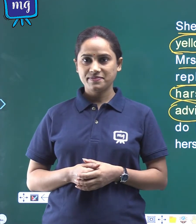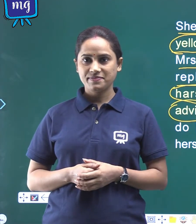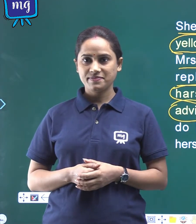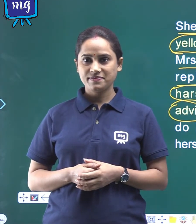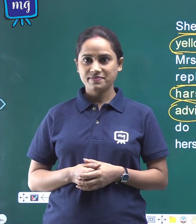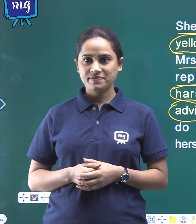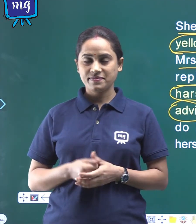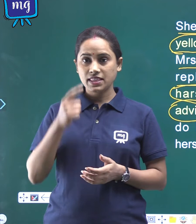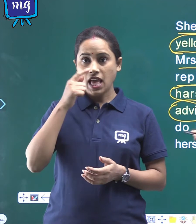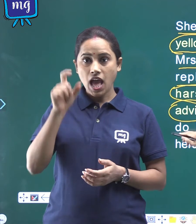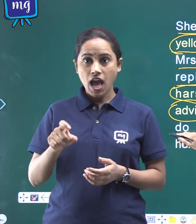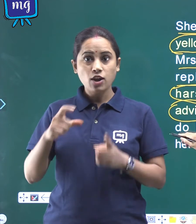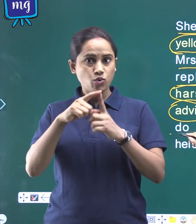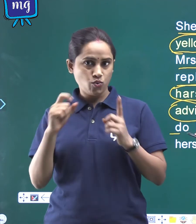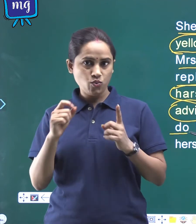her to do